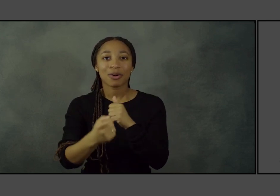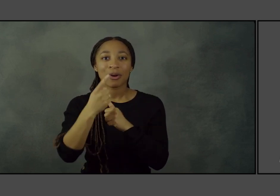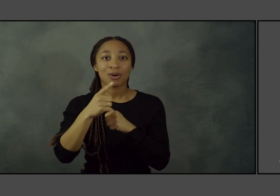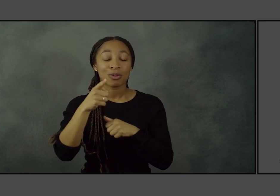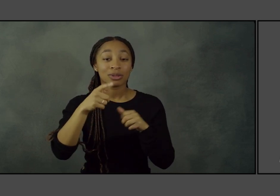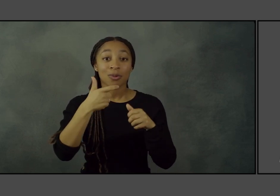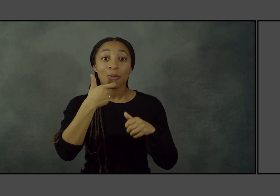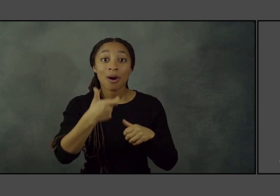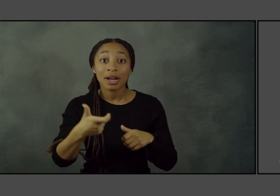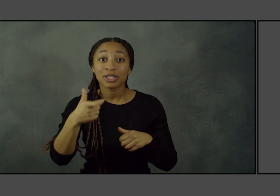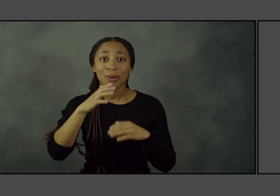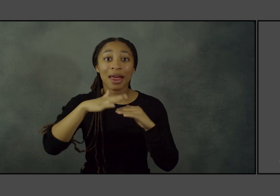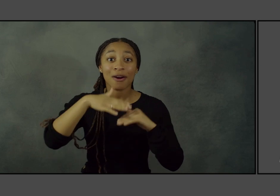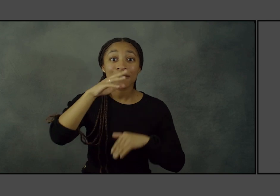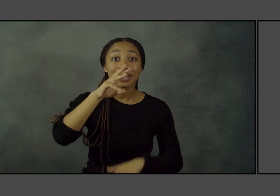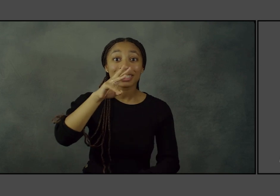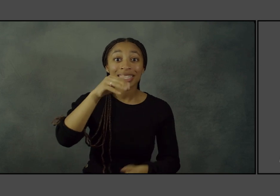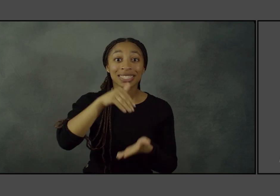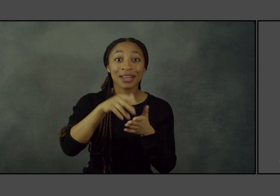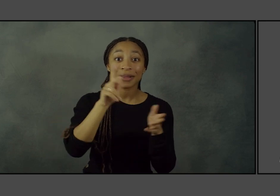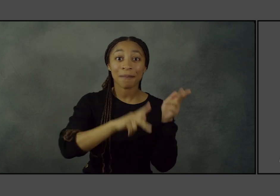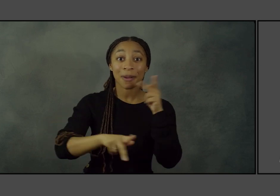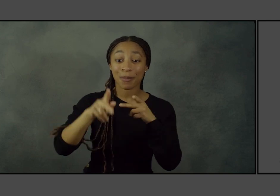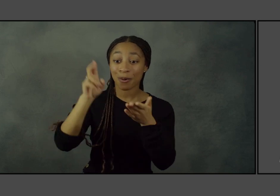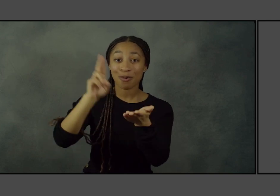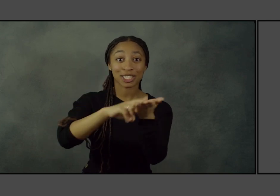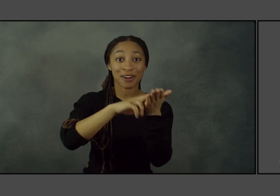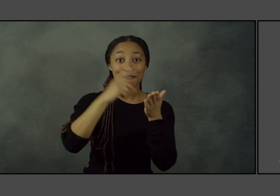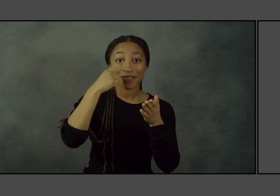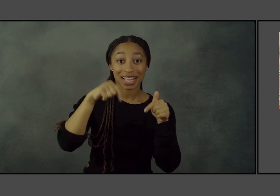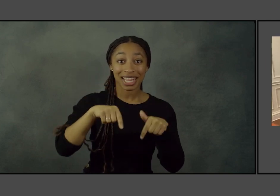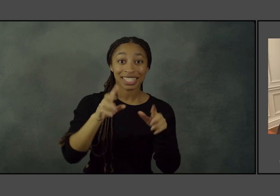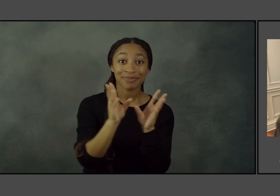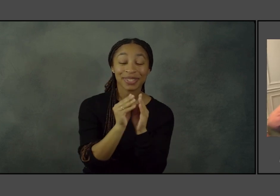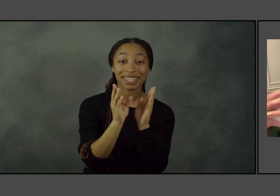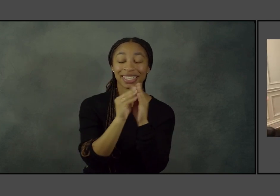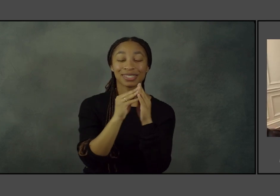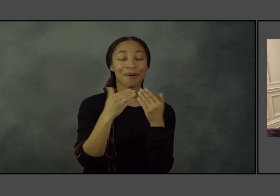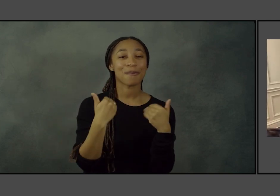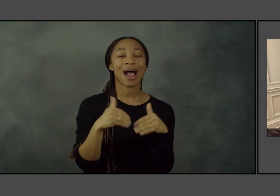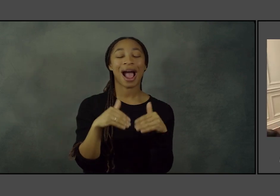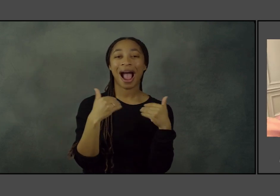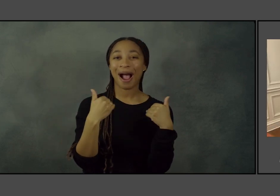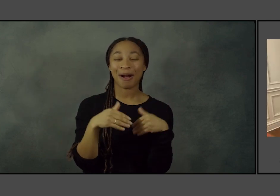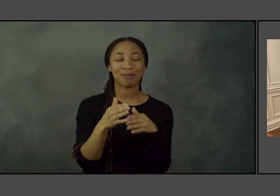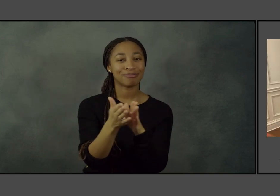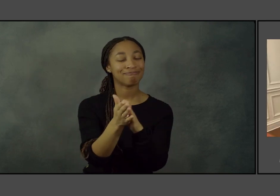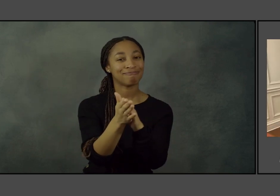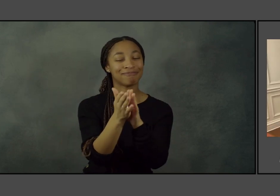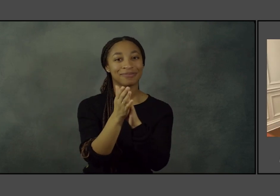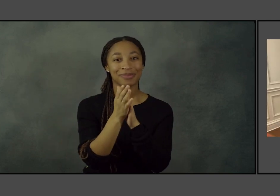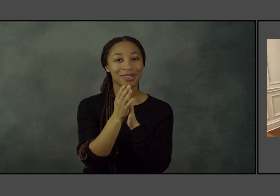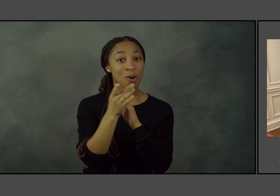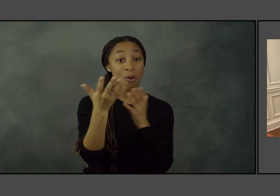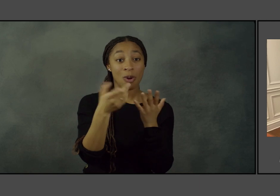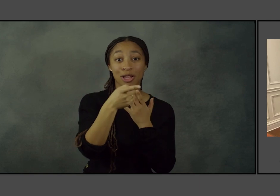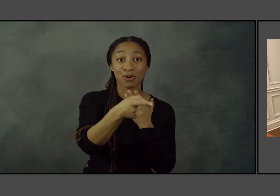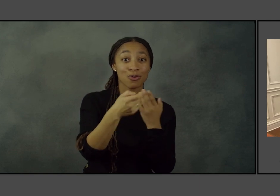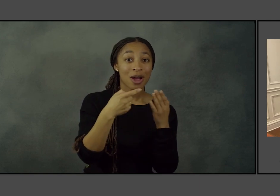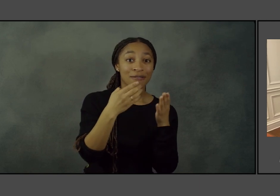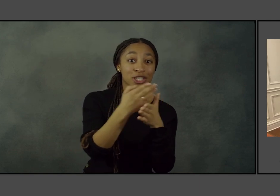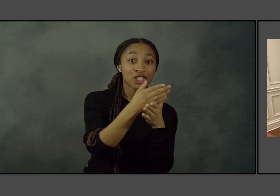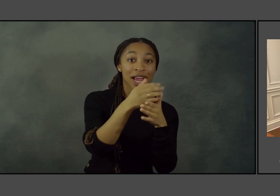this conversation. So what you have given is out there. I